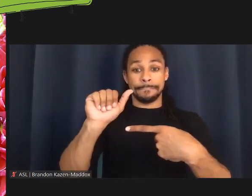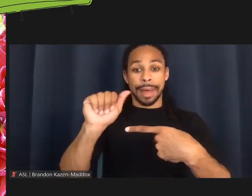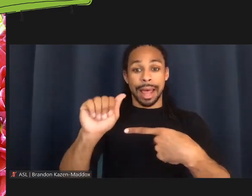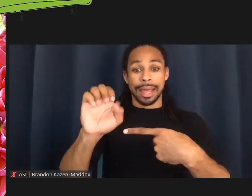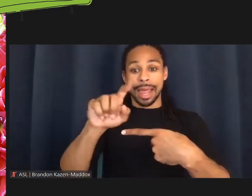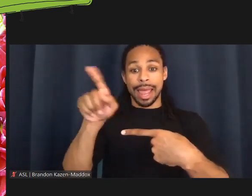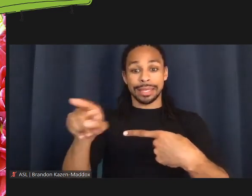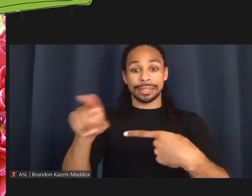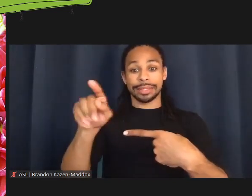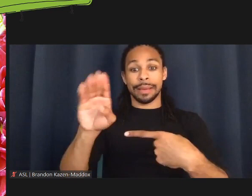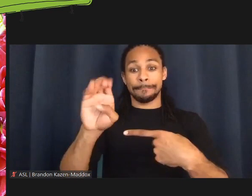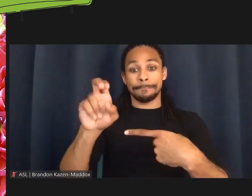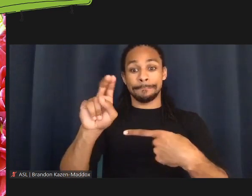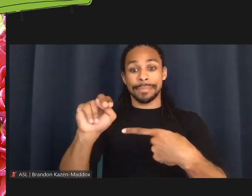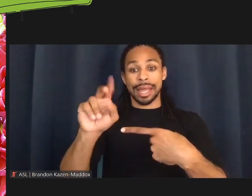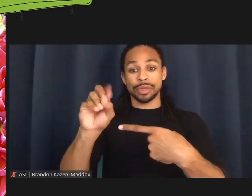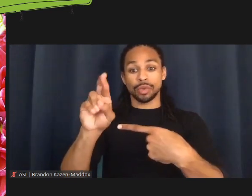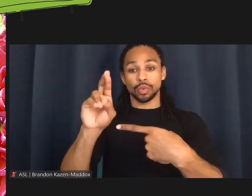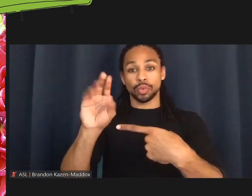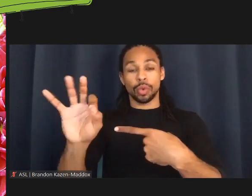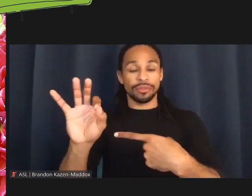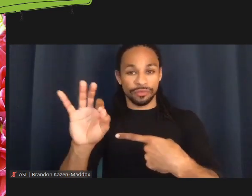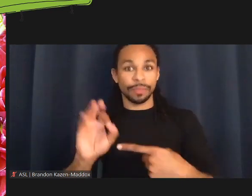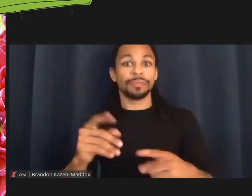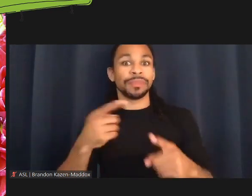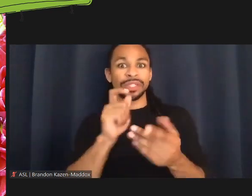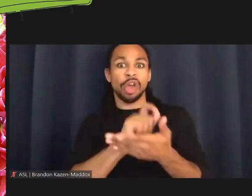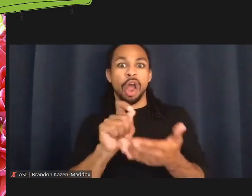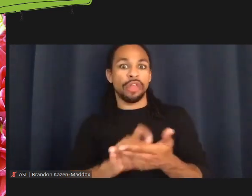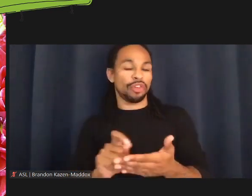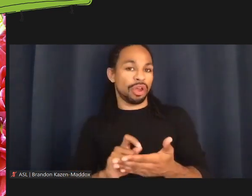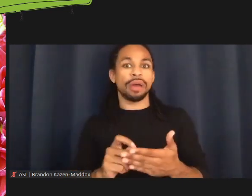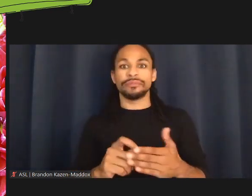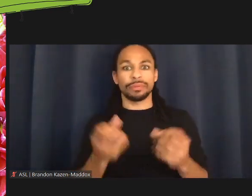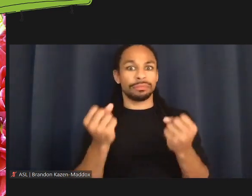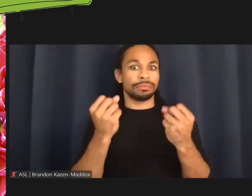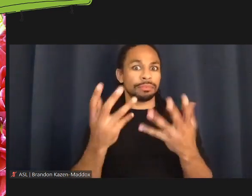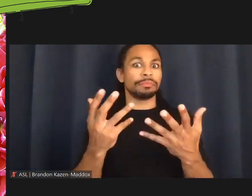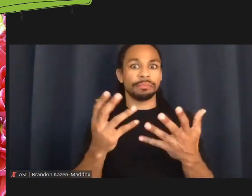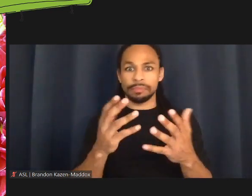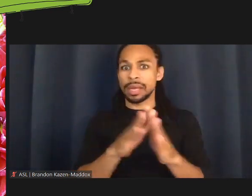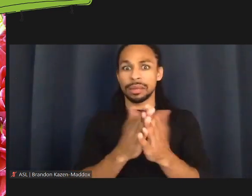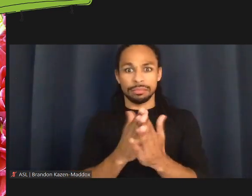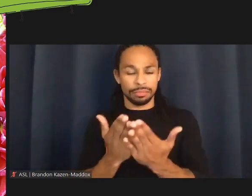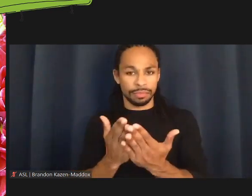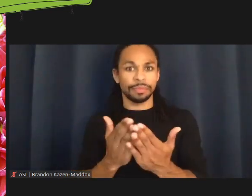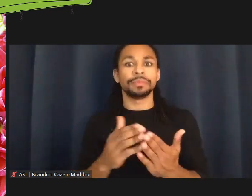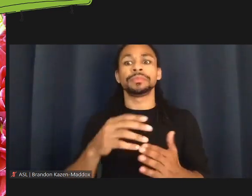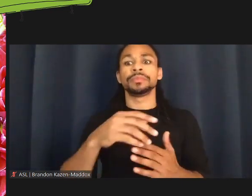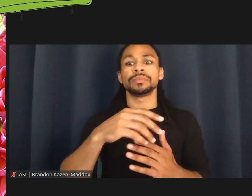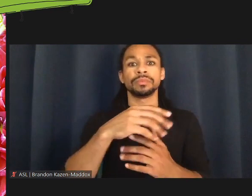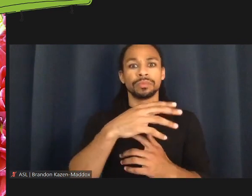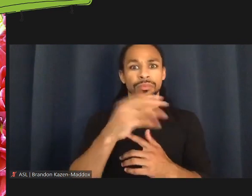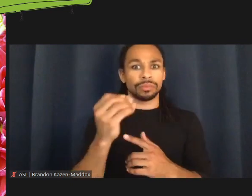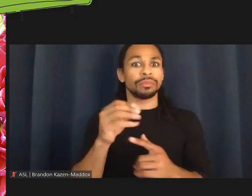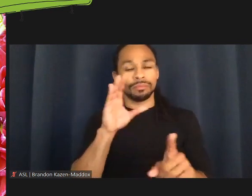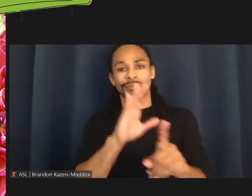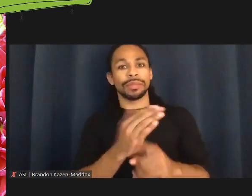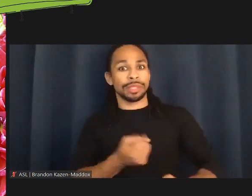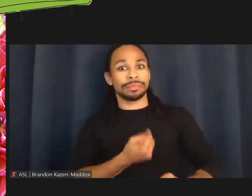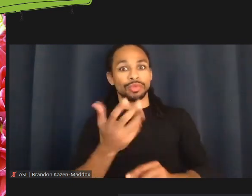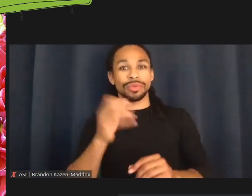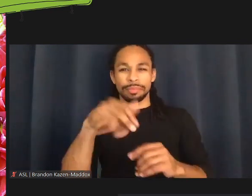Evergreen and The Spectral Wilderness. His poems can be found in recent and forthcoming issues of American Poetry